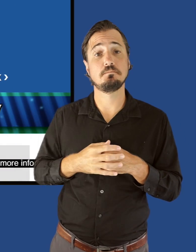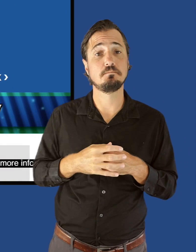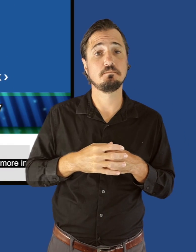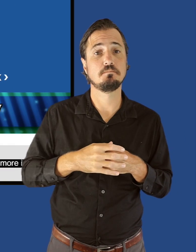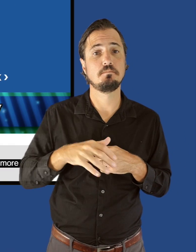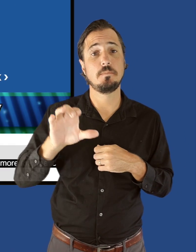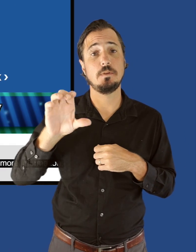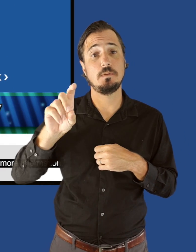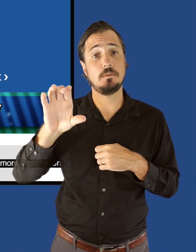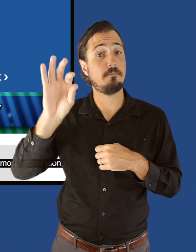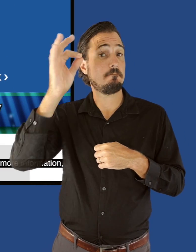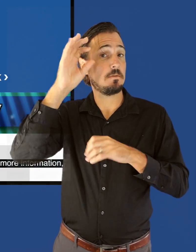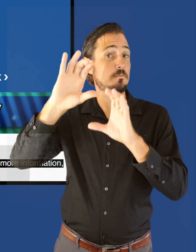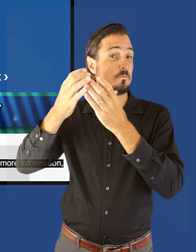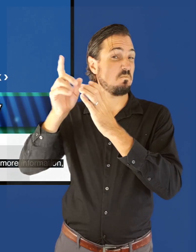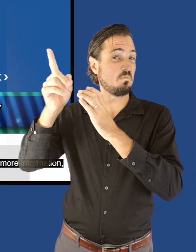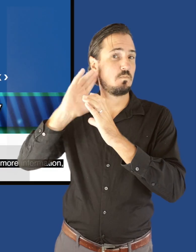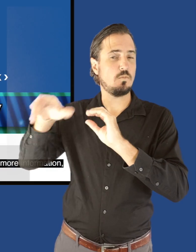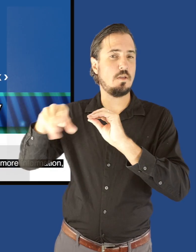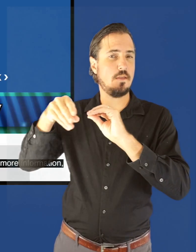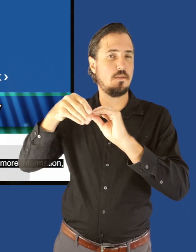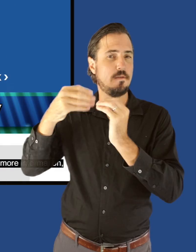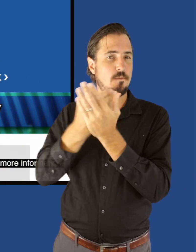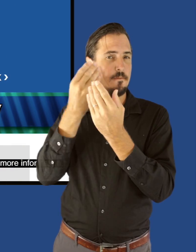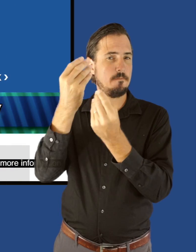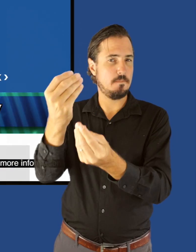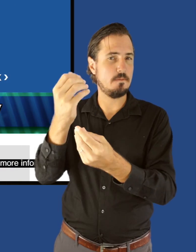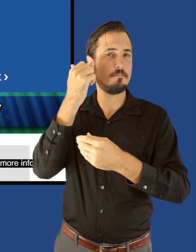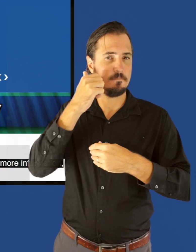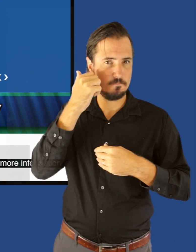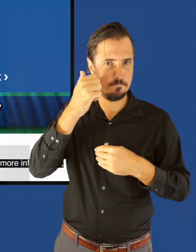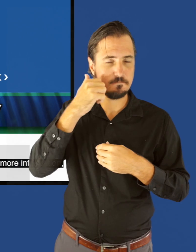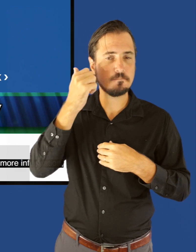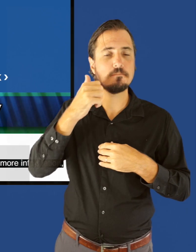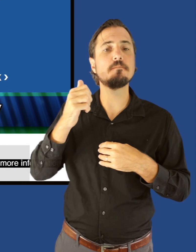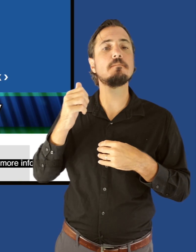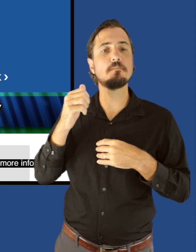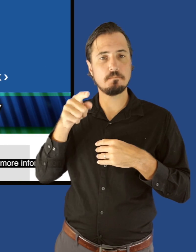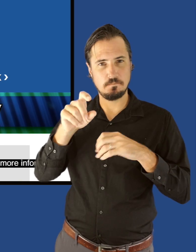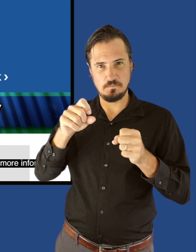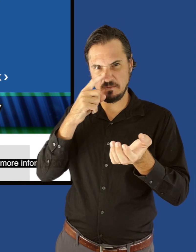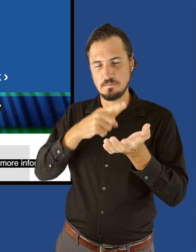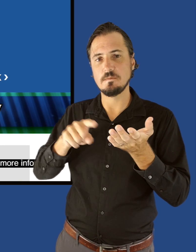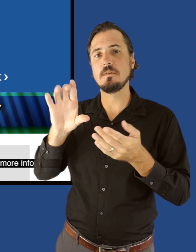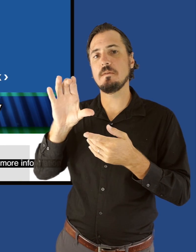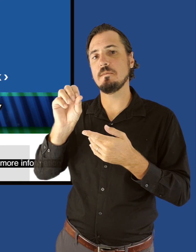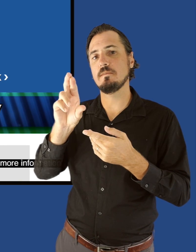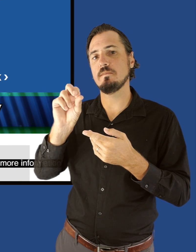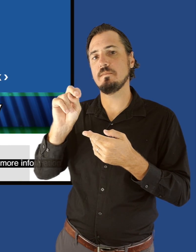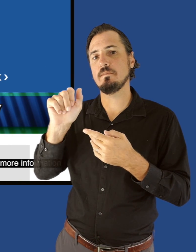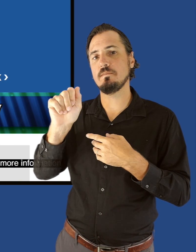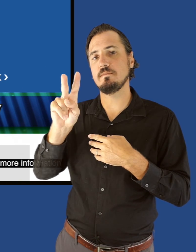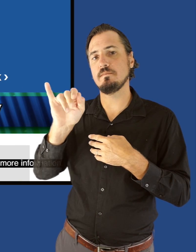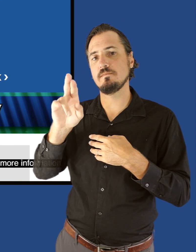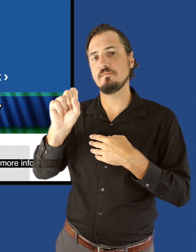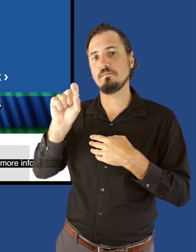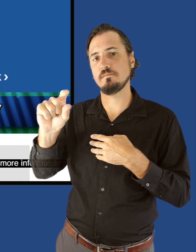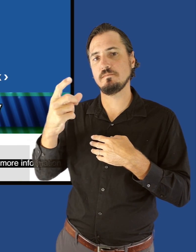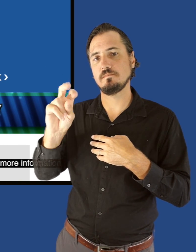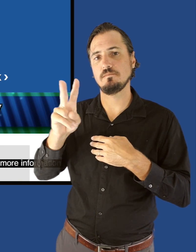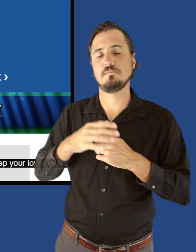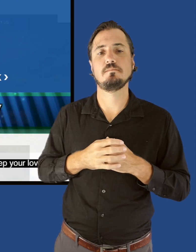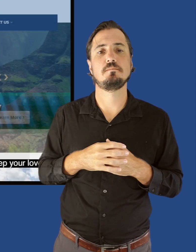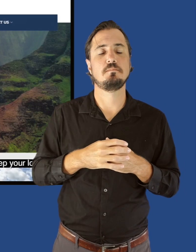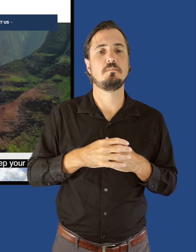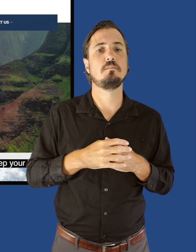www.kauai.gov/COVID-19. The Centers for Disease Control is also updating its website regularly. For more information, please visit